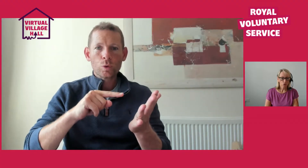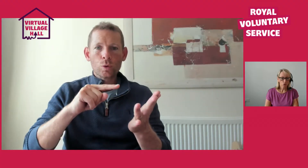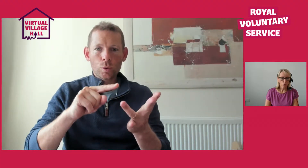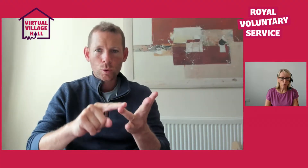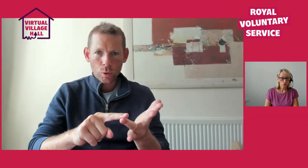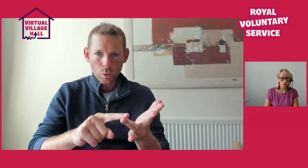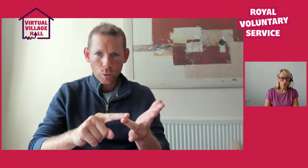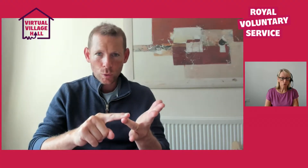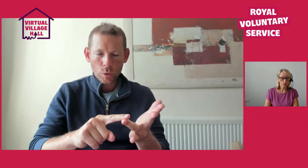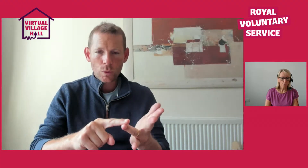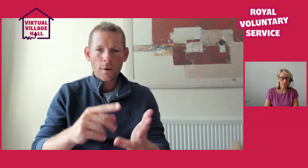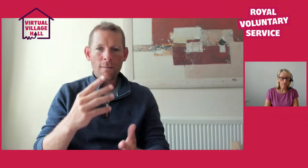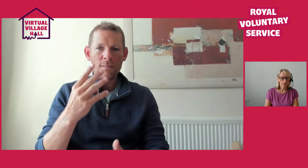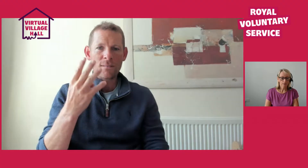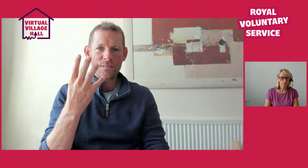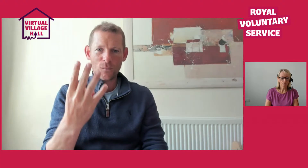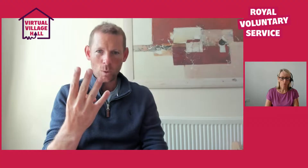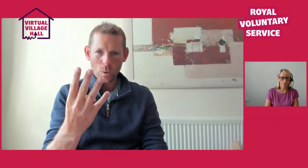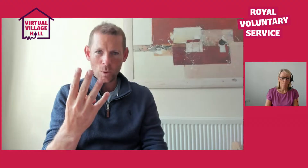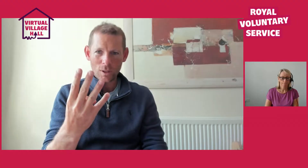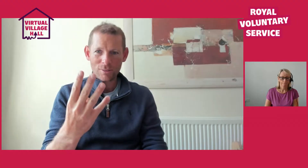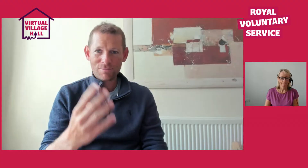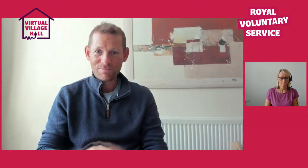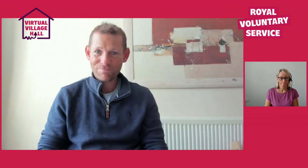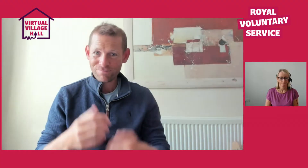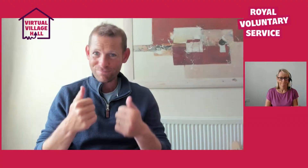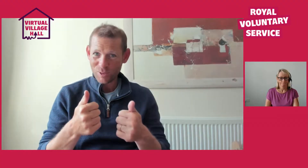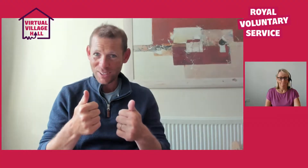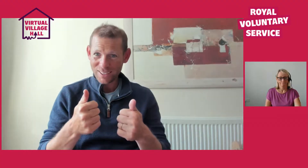Quarter to 4.